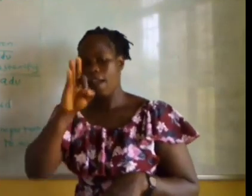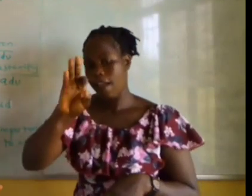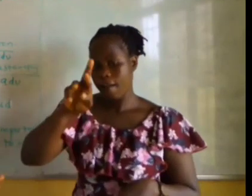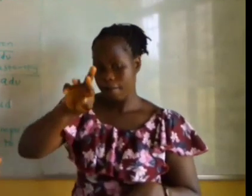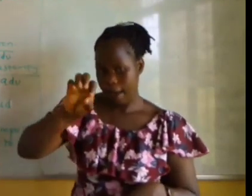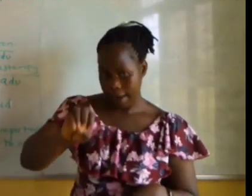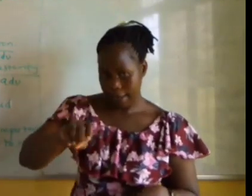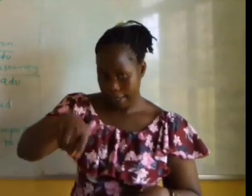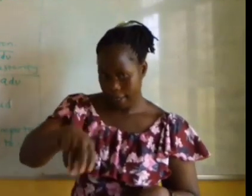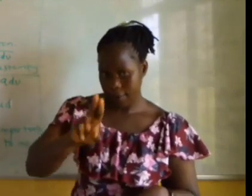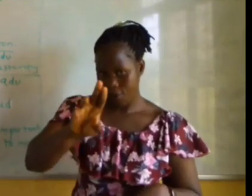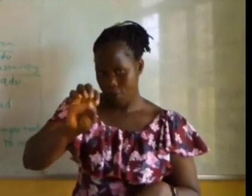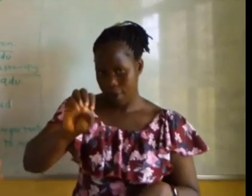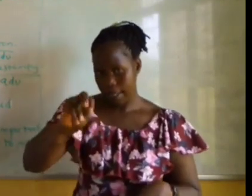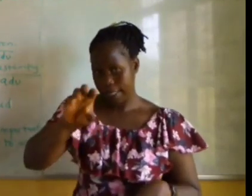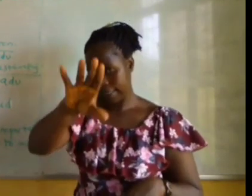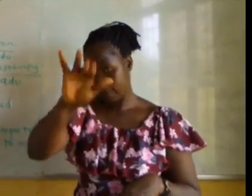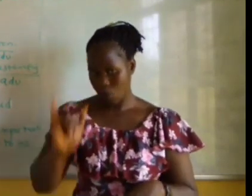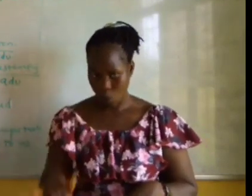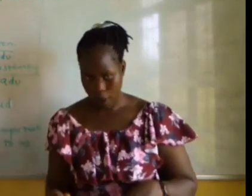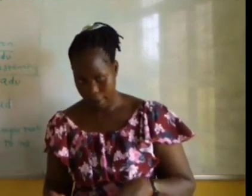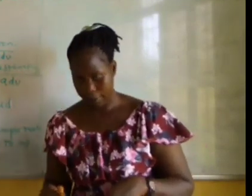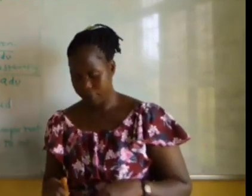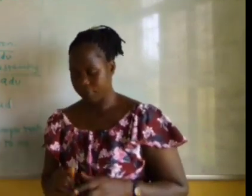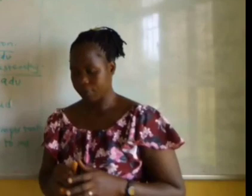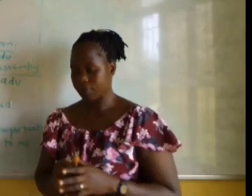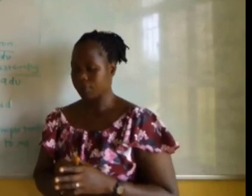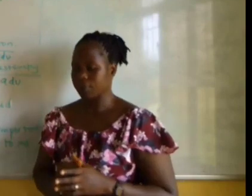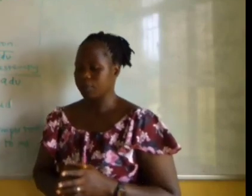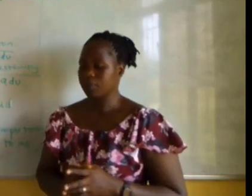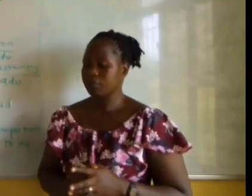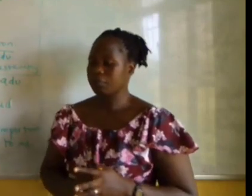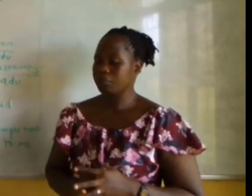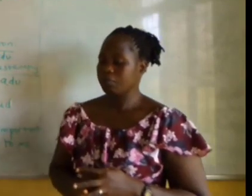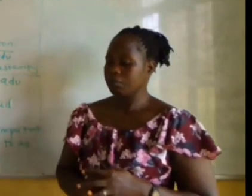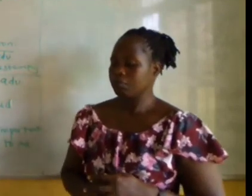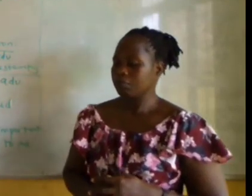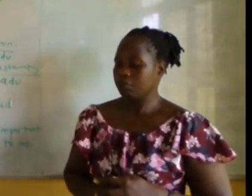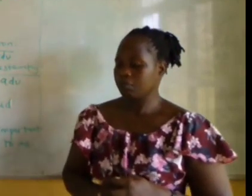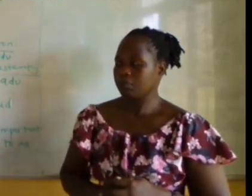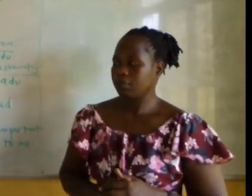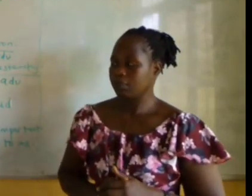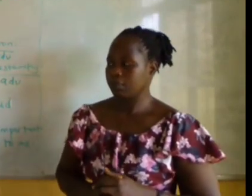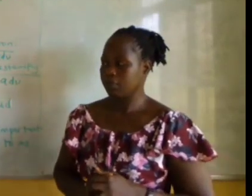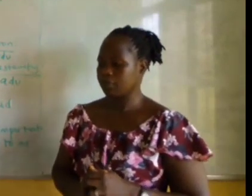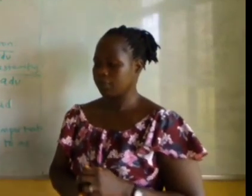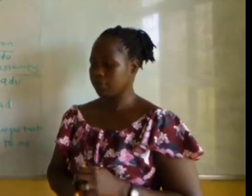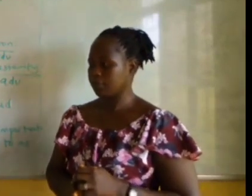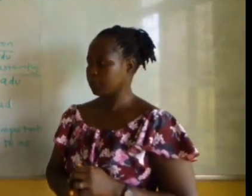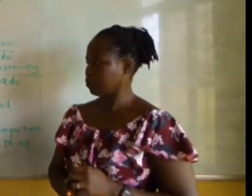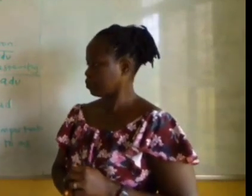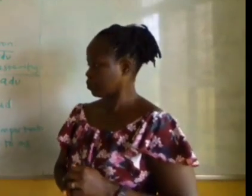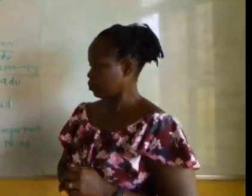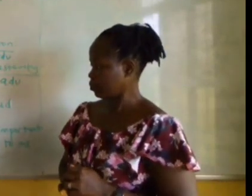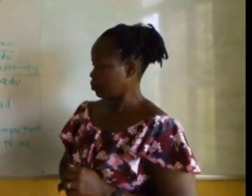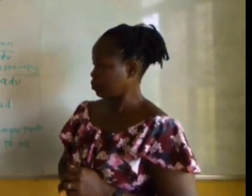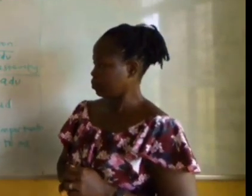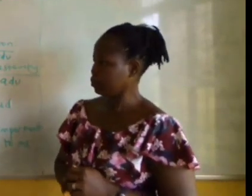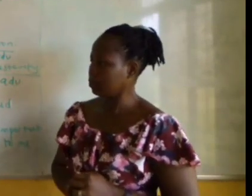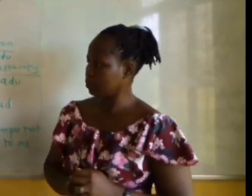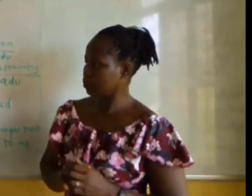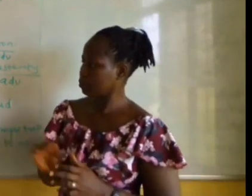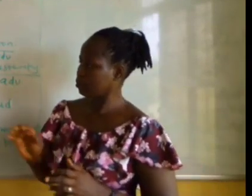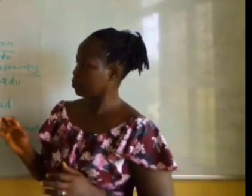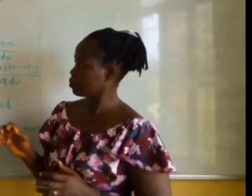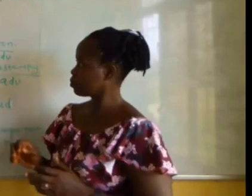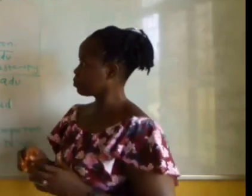I'm going to stop at this number 4, which is adverb of frequency. adverb of frequency. Now, let's take